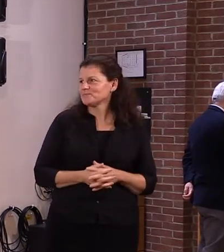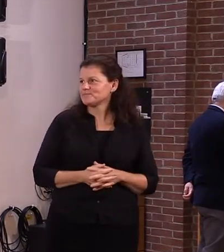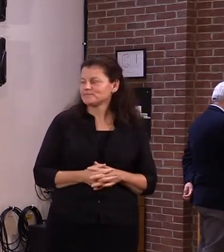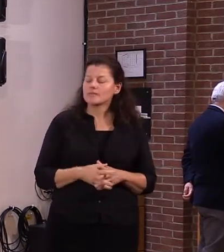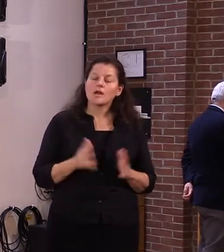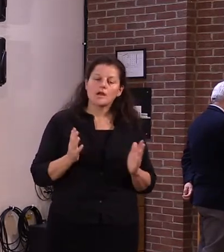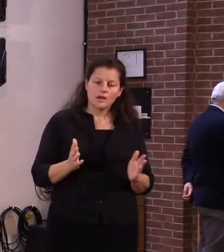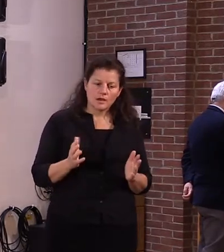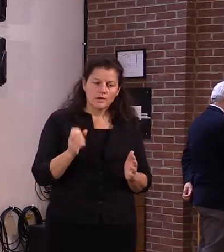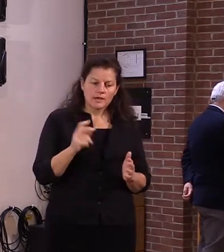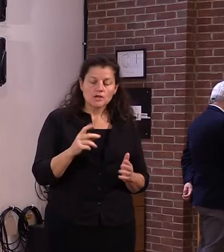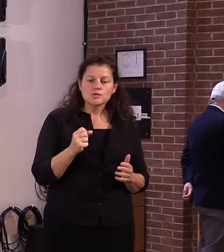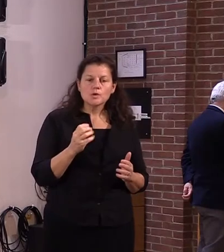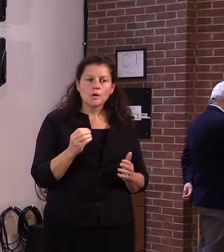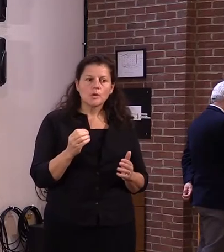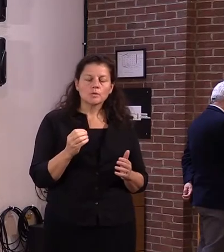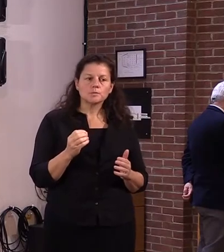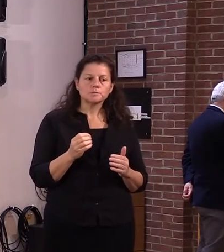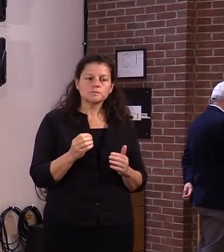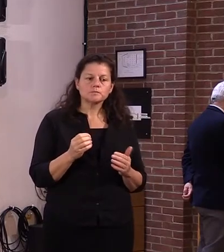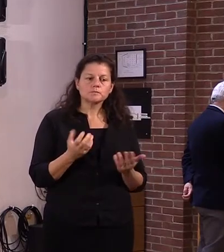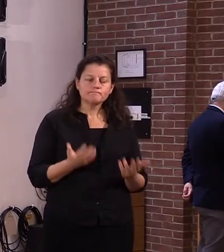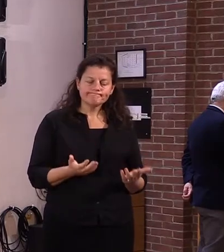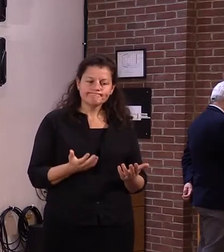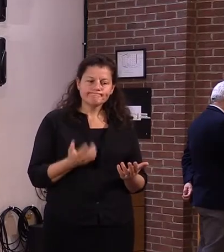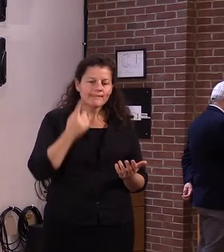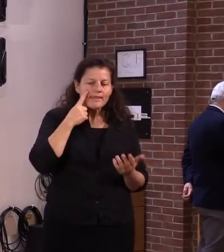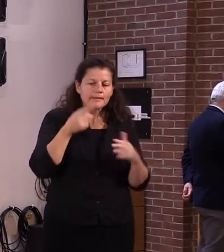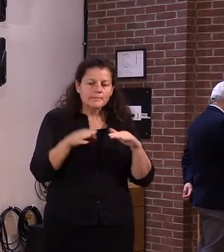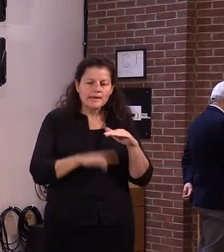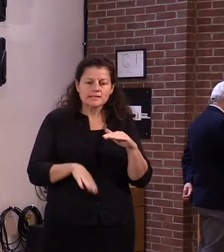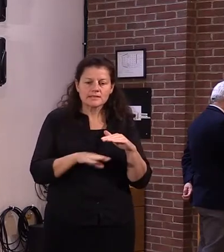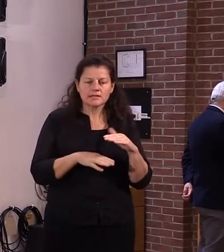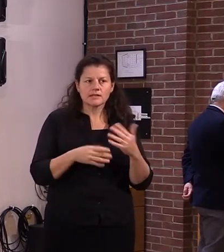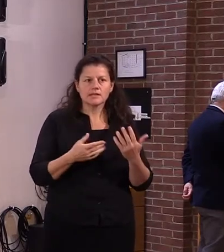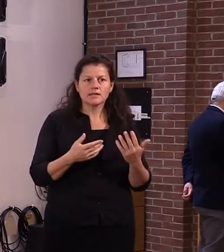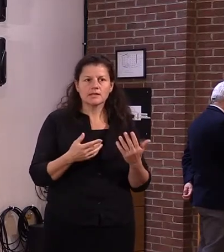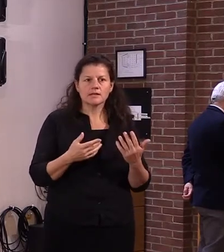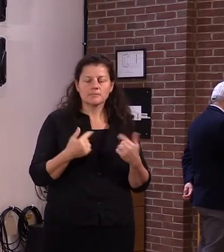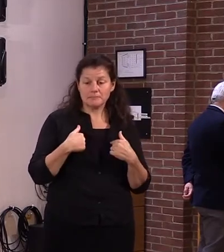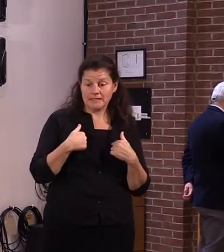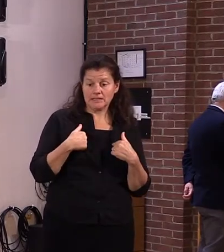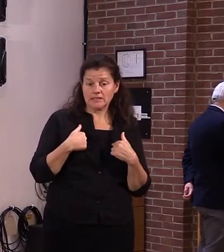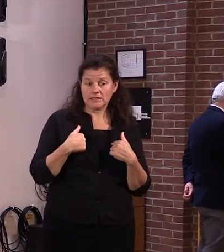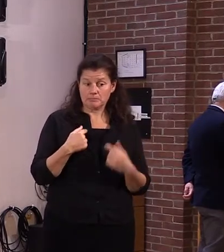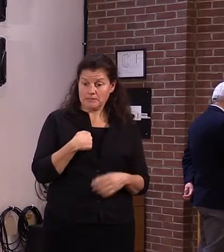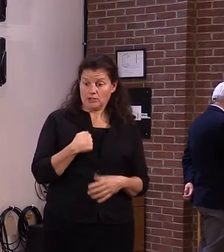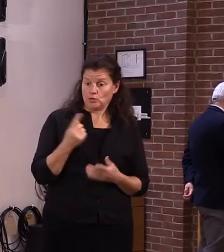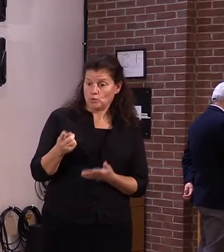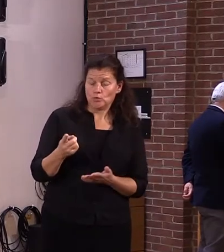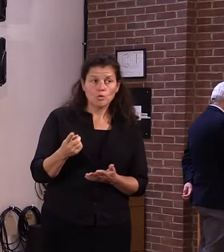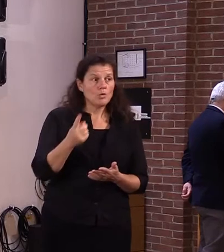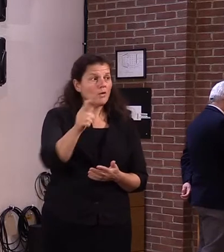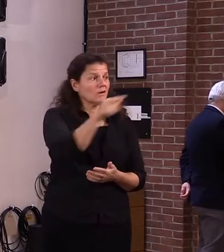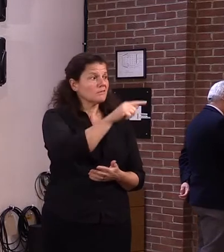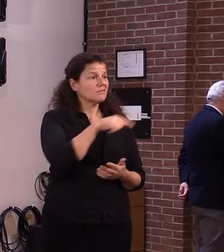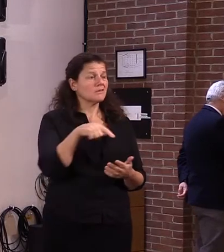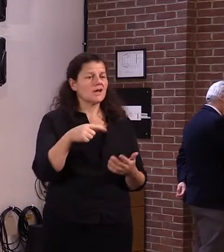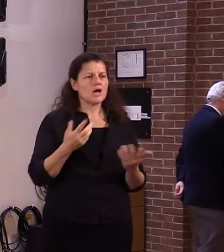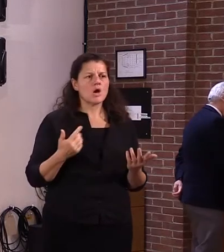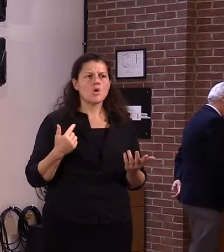So, Steve, I think what it boils down to is something neither you nor I nor anyone